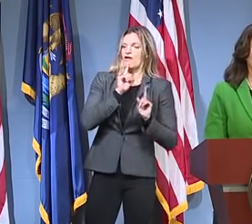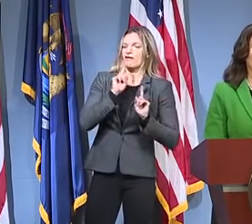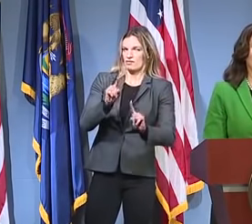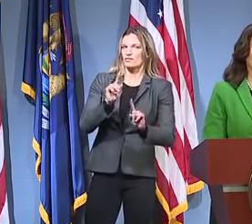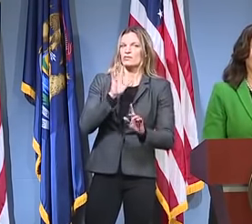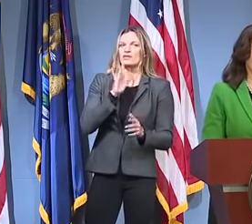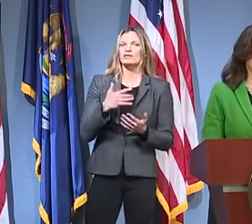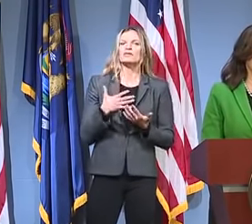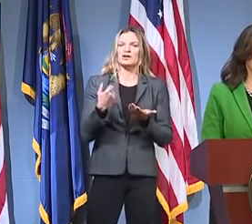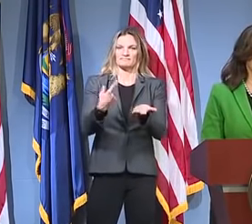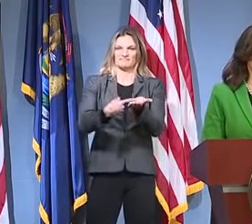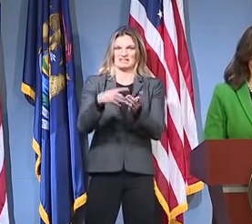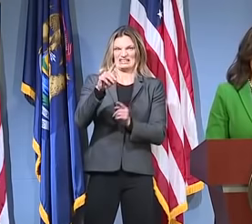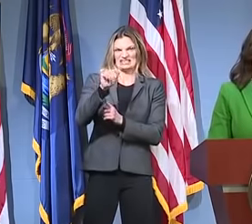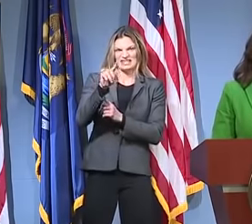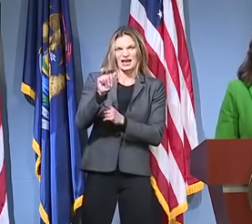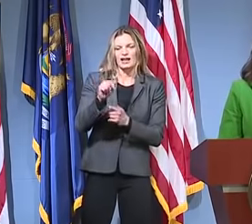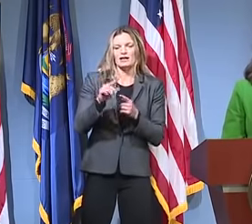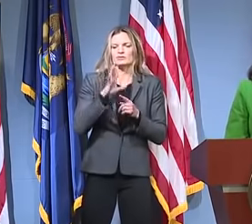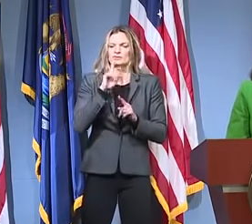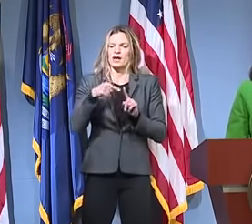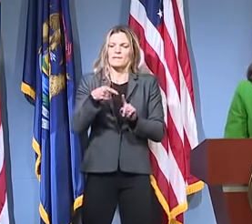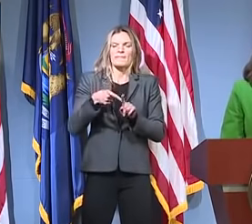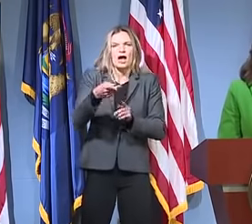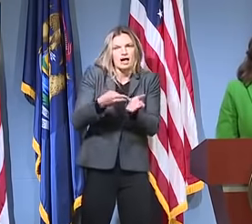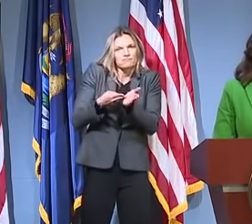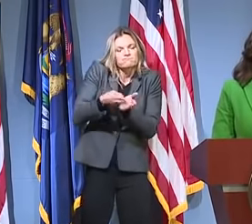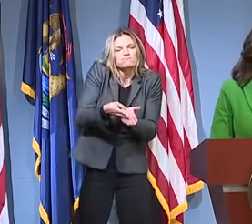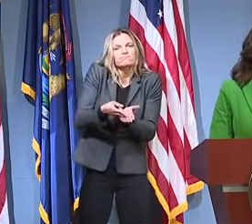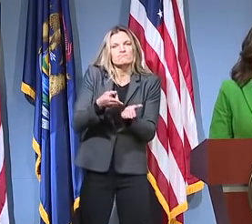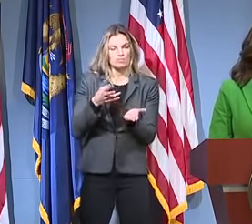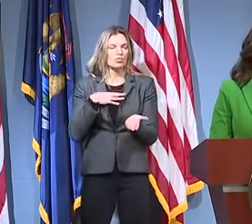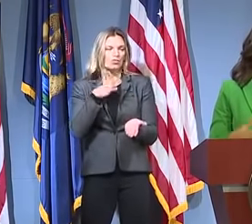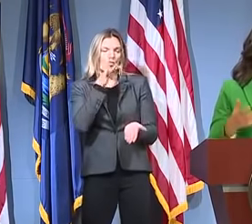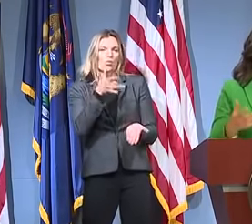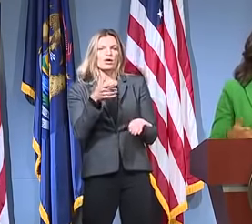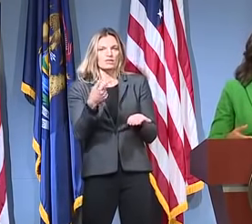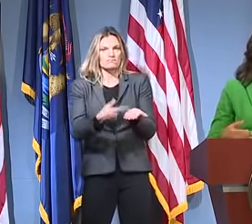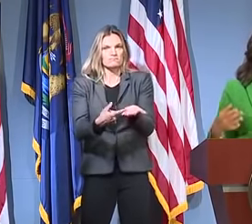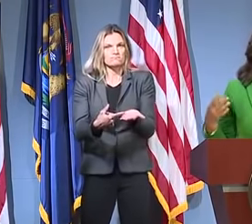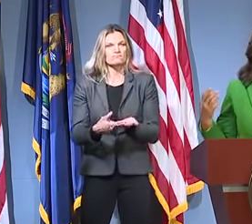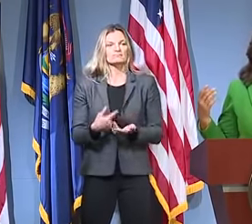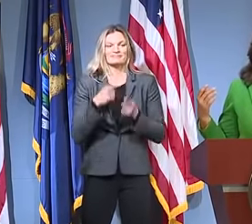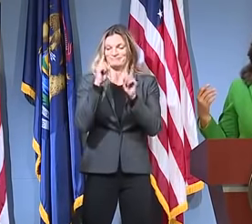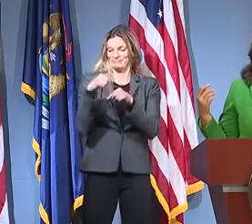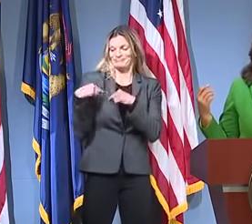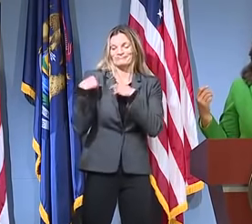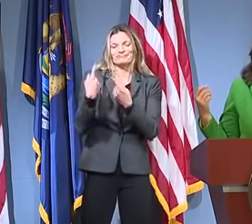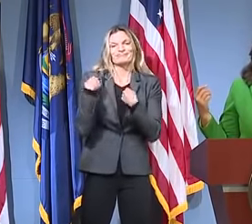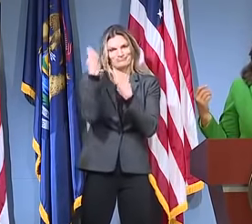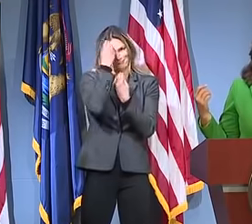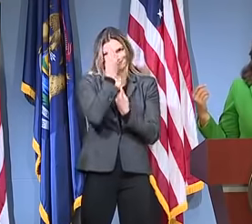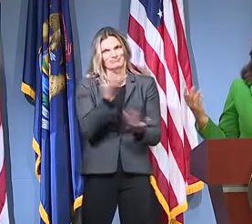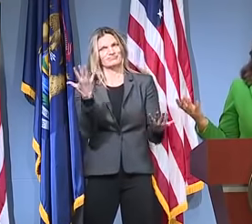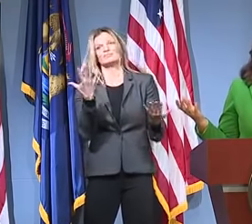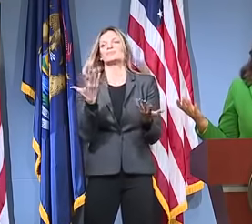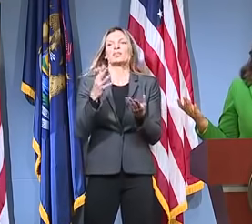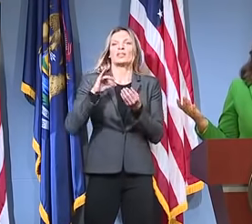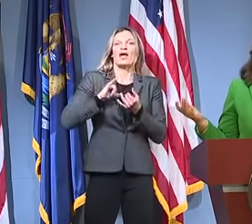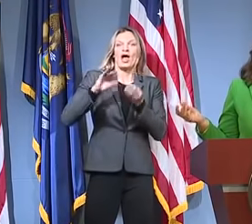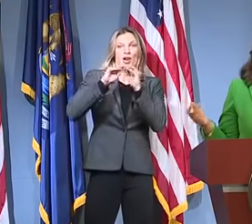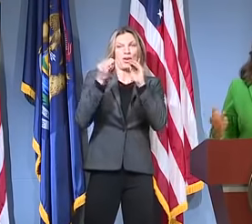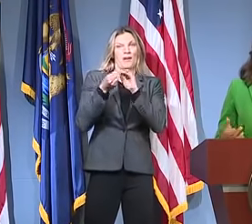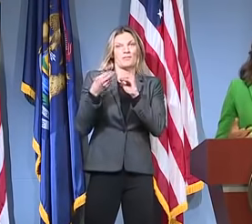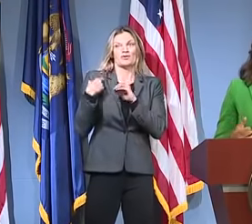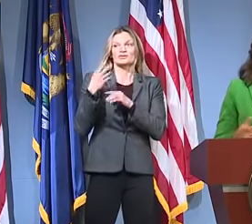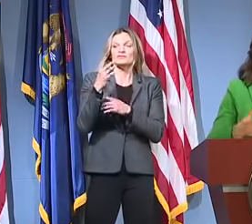bit about data and the efficacy of the numbers that we're using, that we are sharing, that we've made very available to